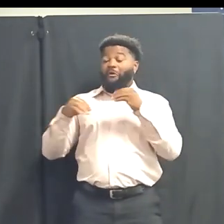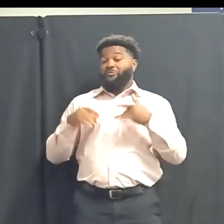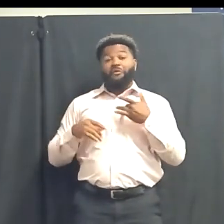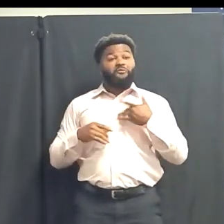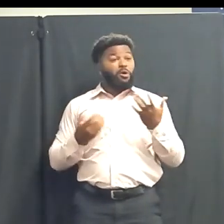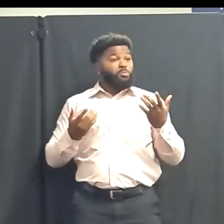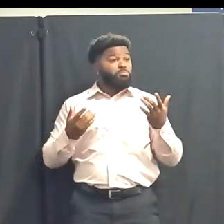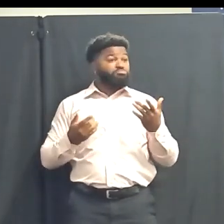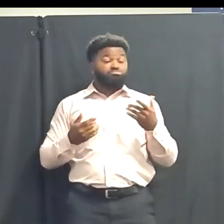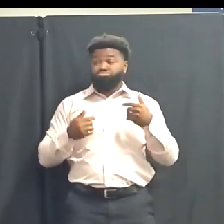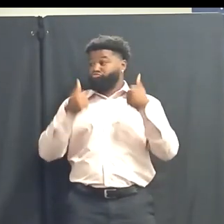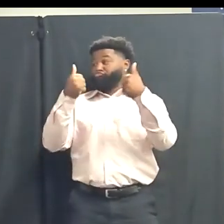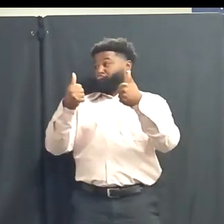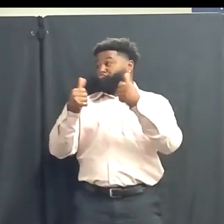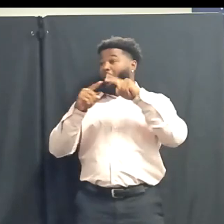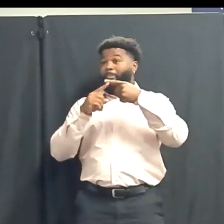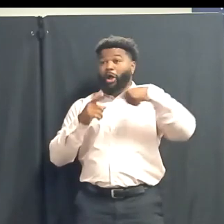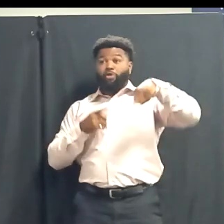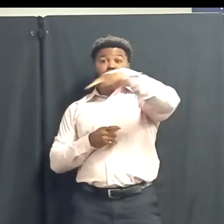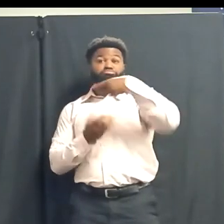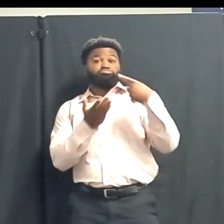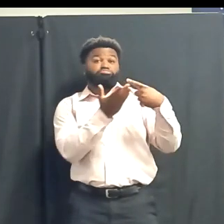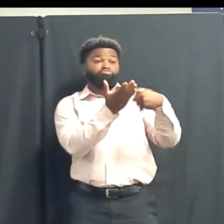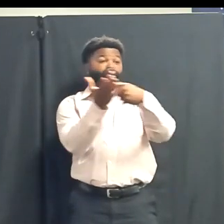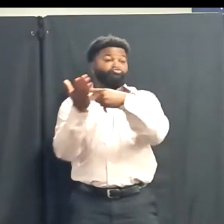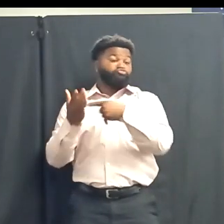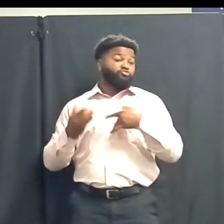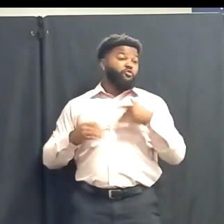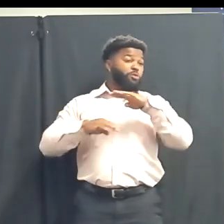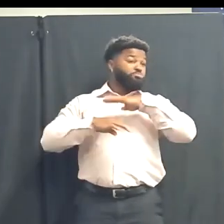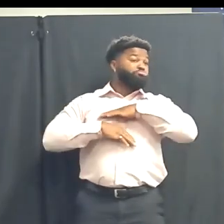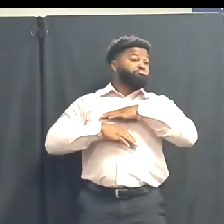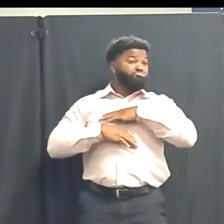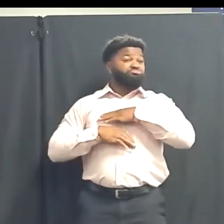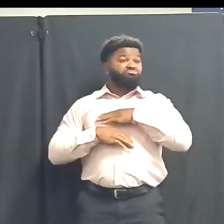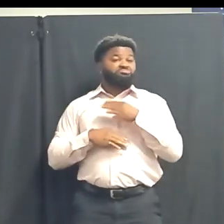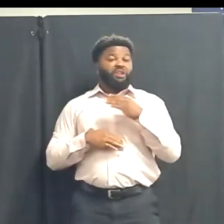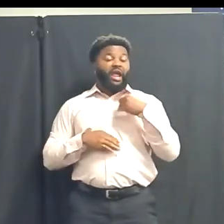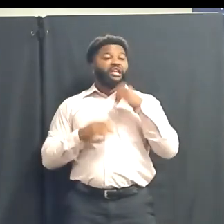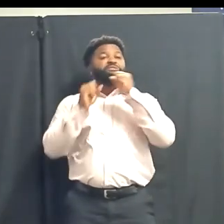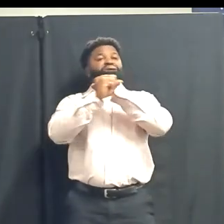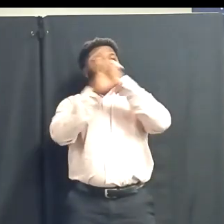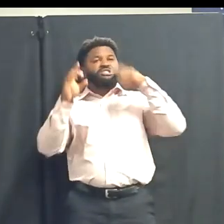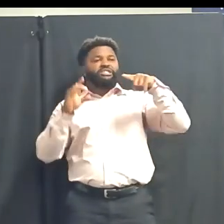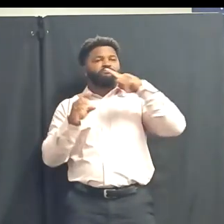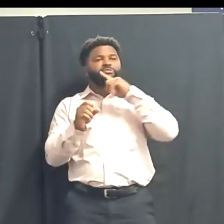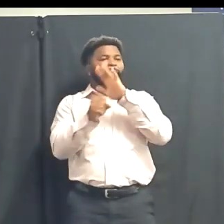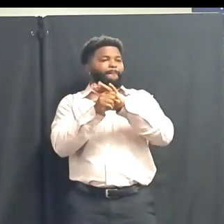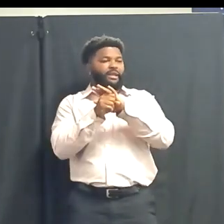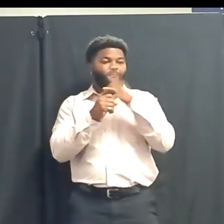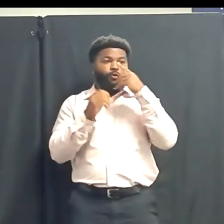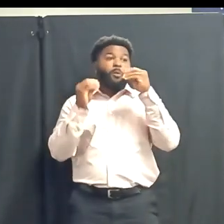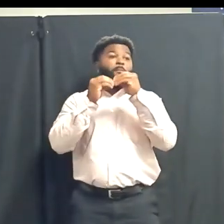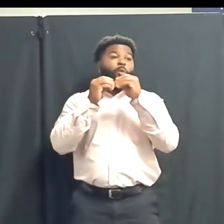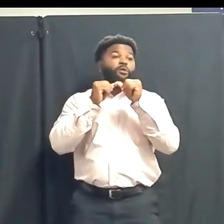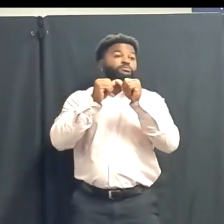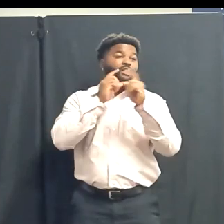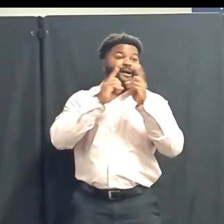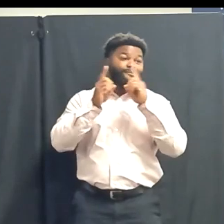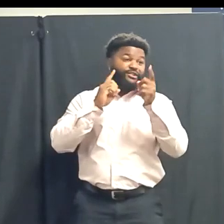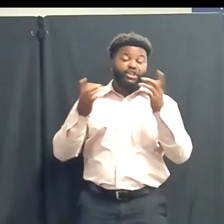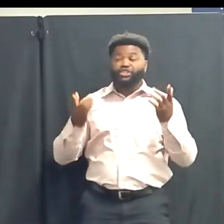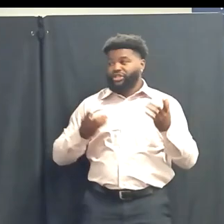very good about the dialogue that took place and the commitment to ongoing dialogue. And I have a